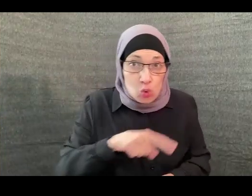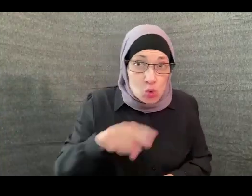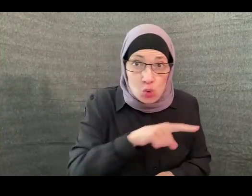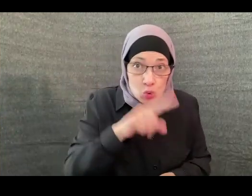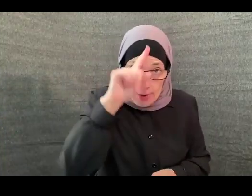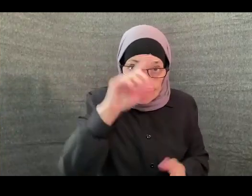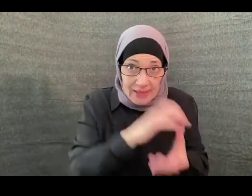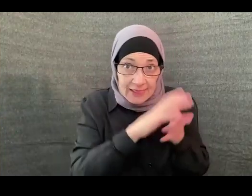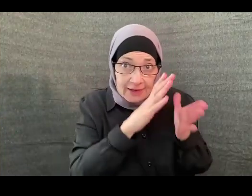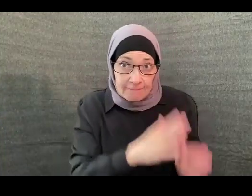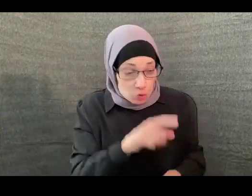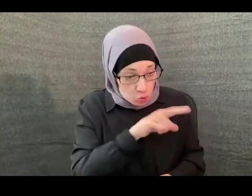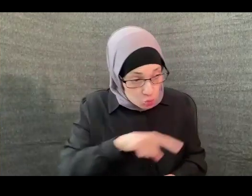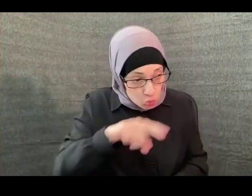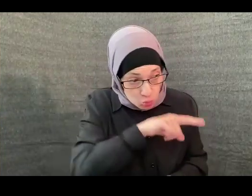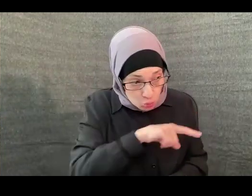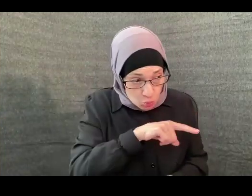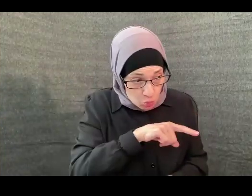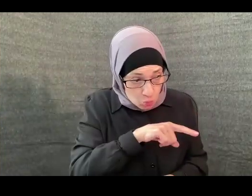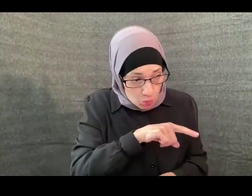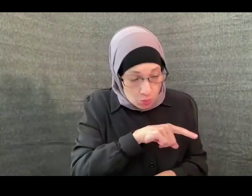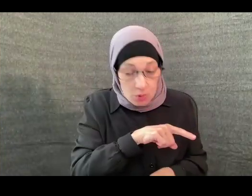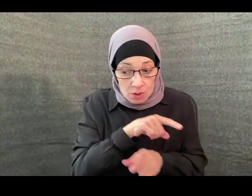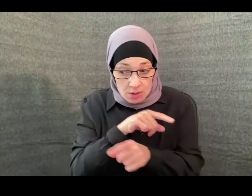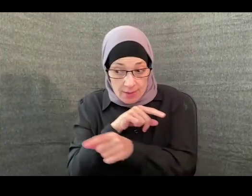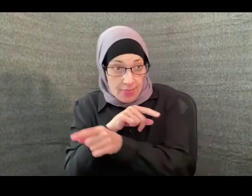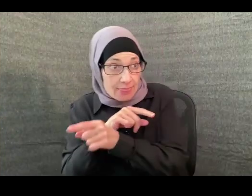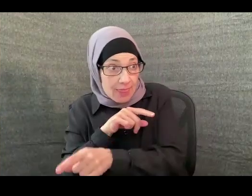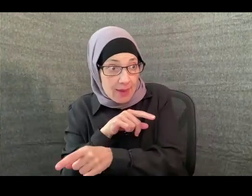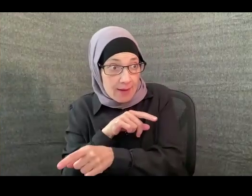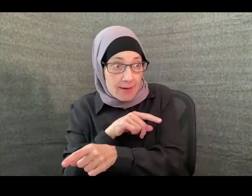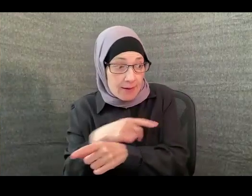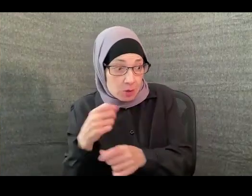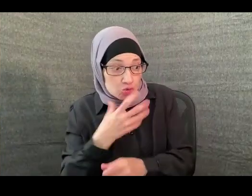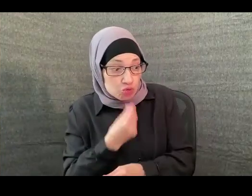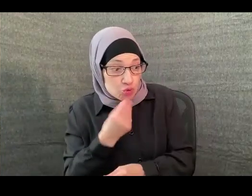feared by the Jews of Bani Nadir